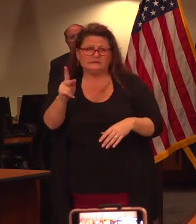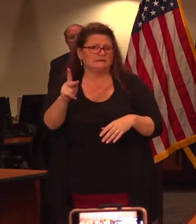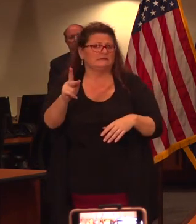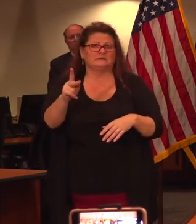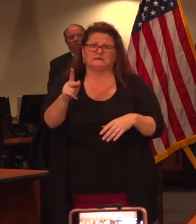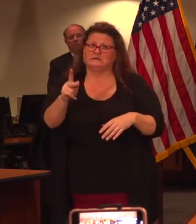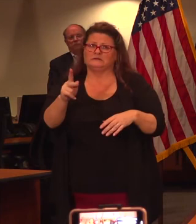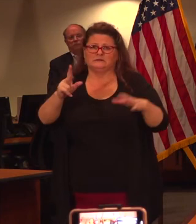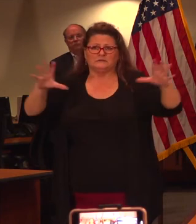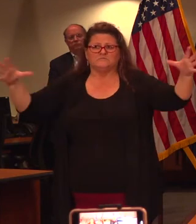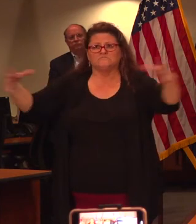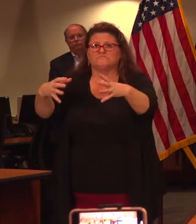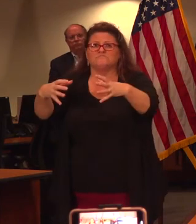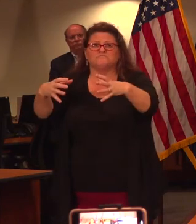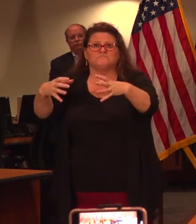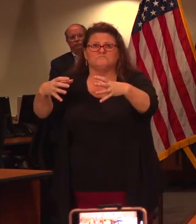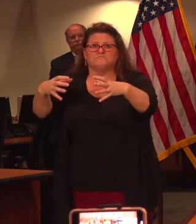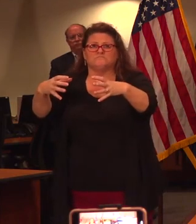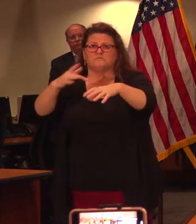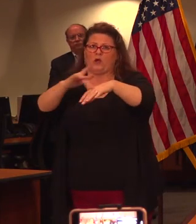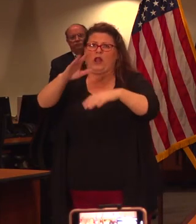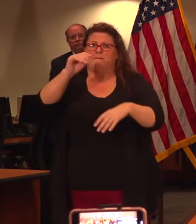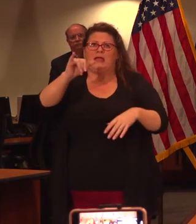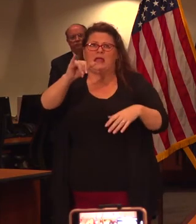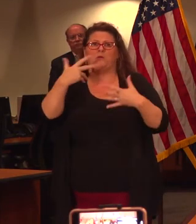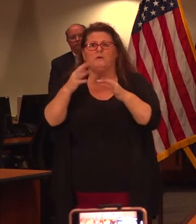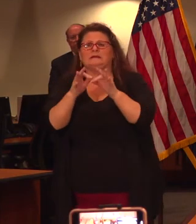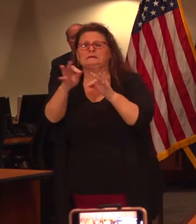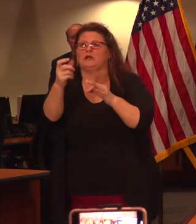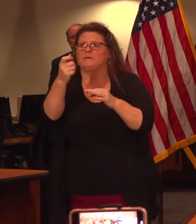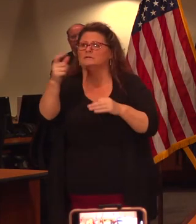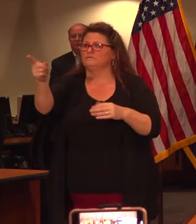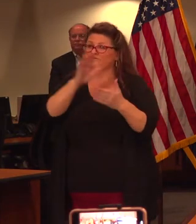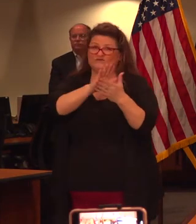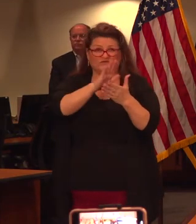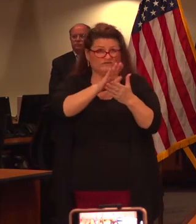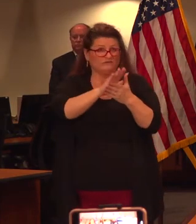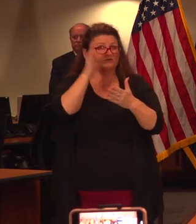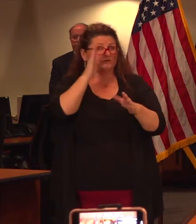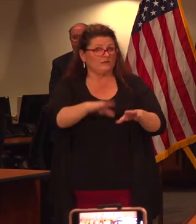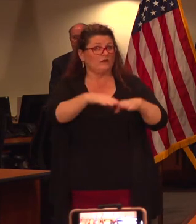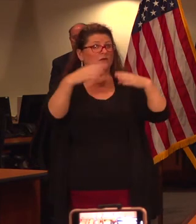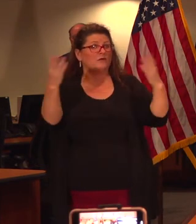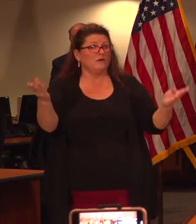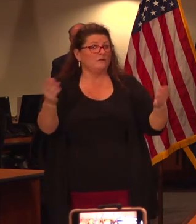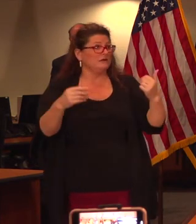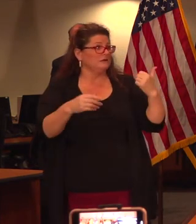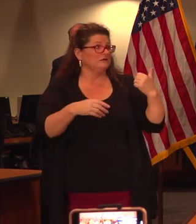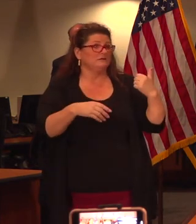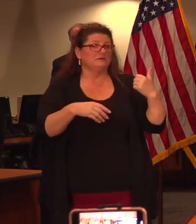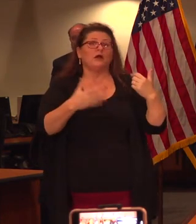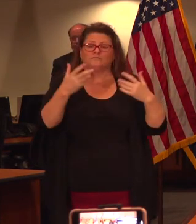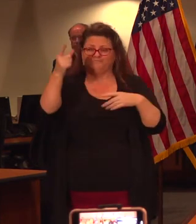that group all together assembled in early May. Governor, do you plan to reopen school still? Is the plan still to reopen? We're working on that.